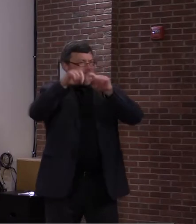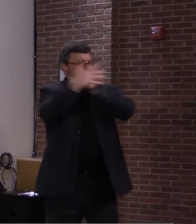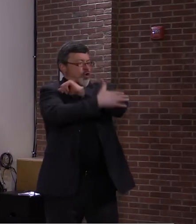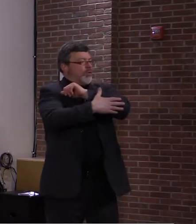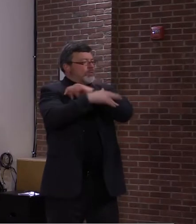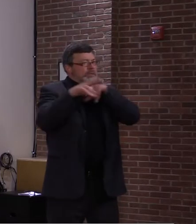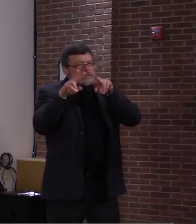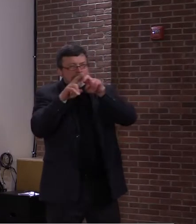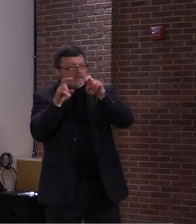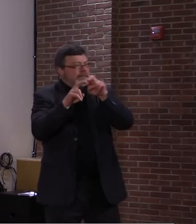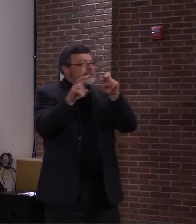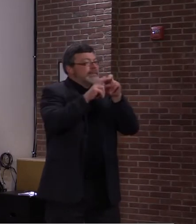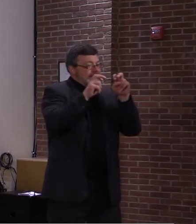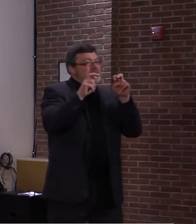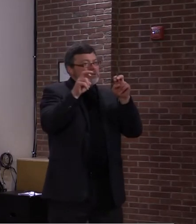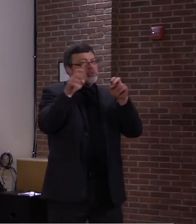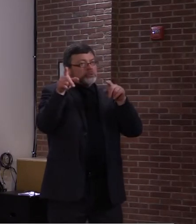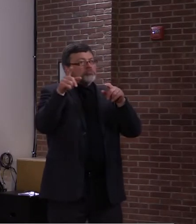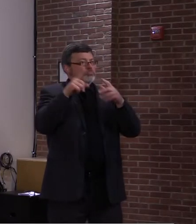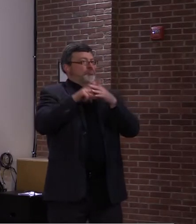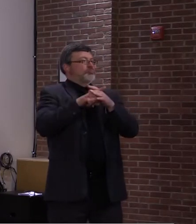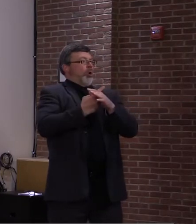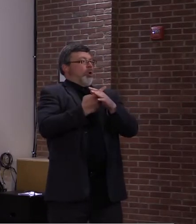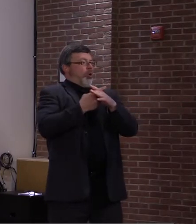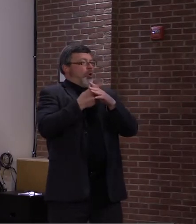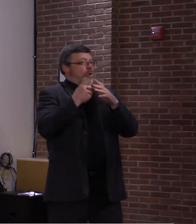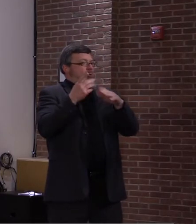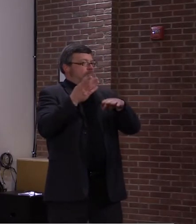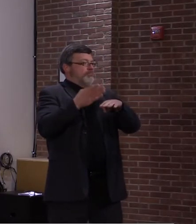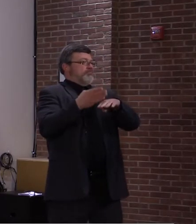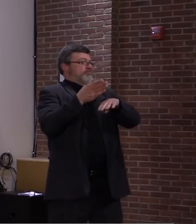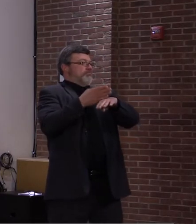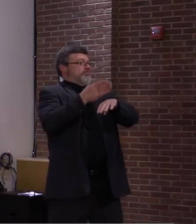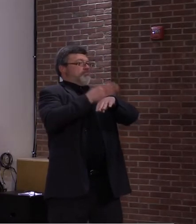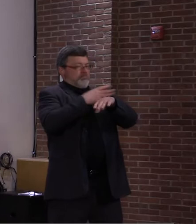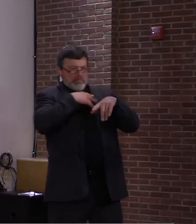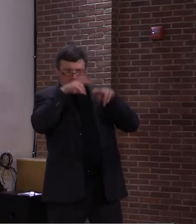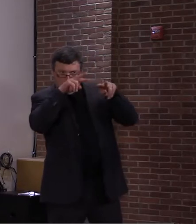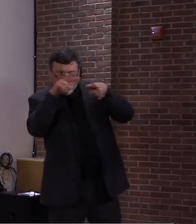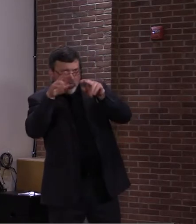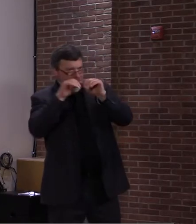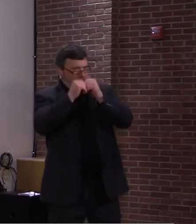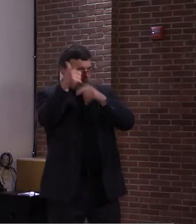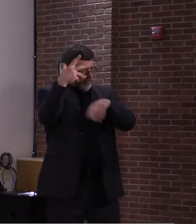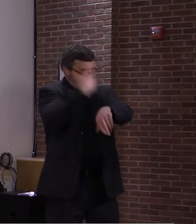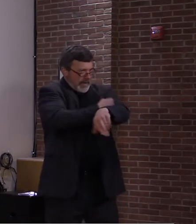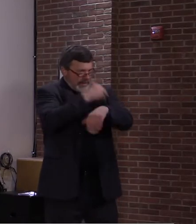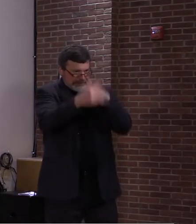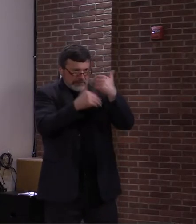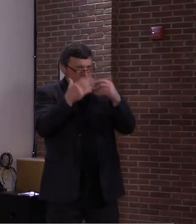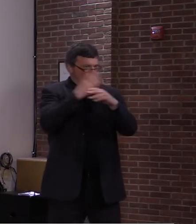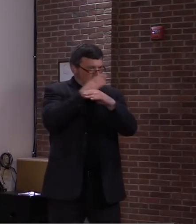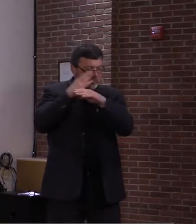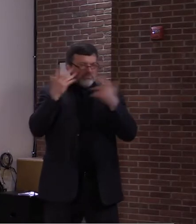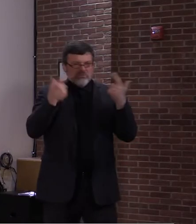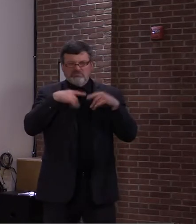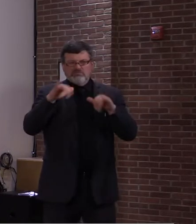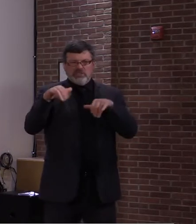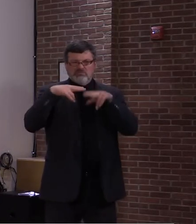cautiously watching any data that comes out of there. Do you think it would be helpful if Vermonters kind of adjusted